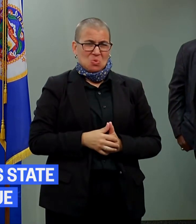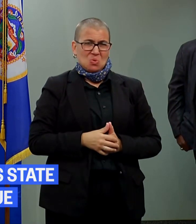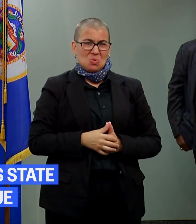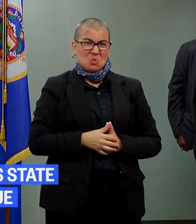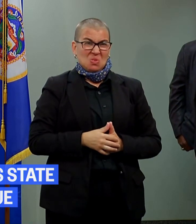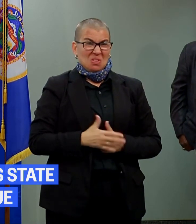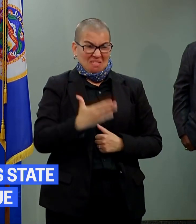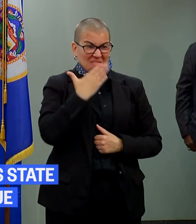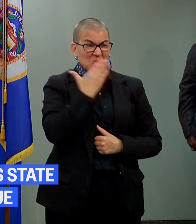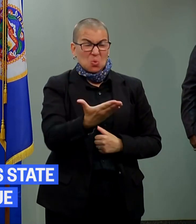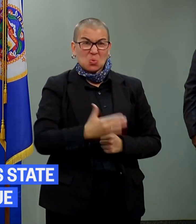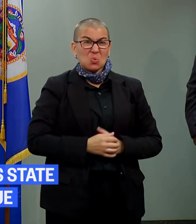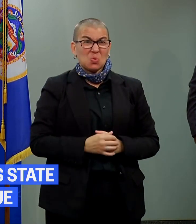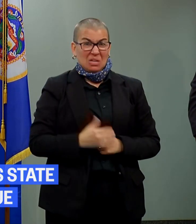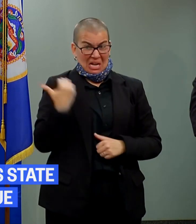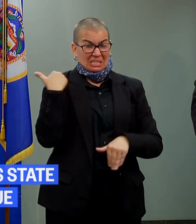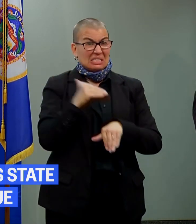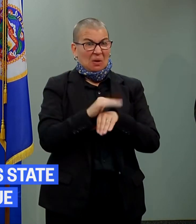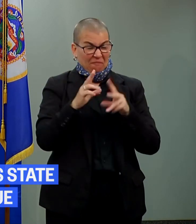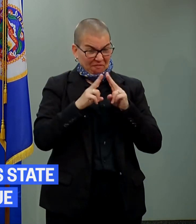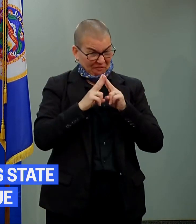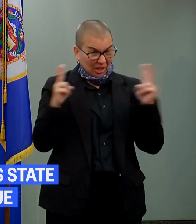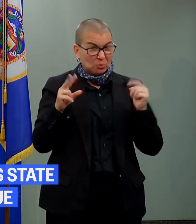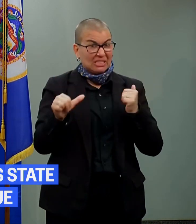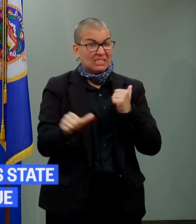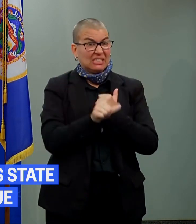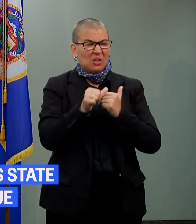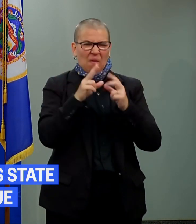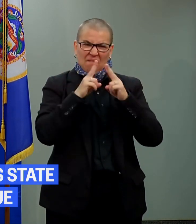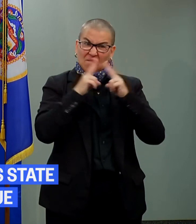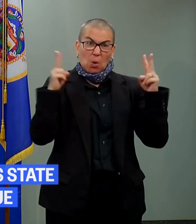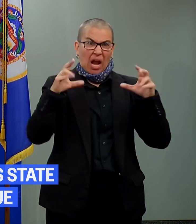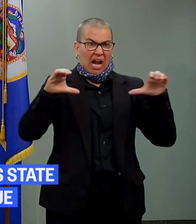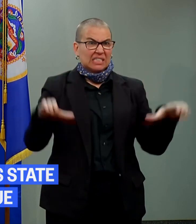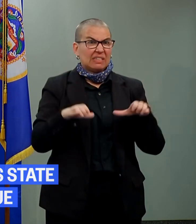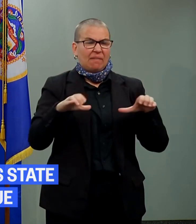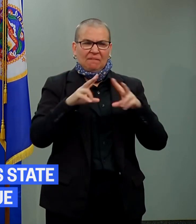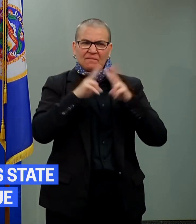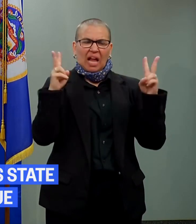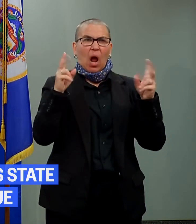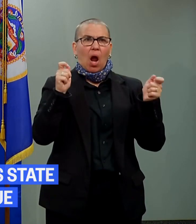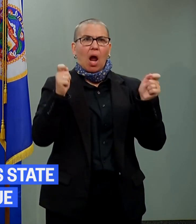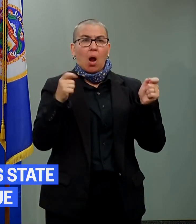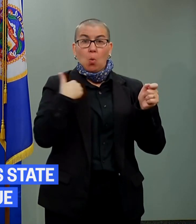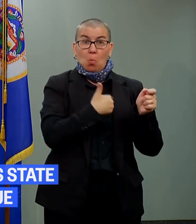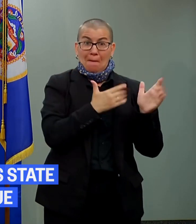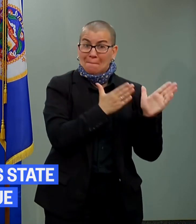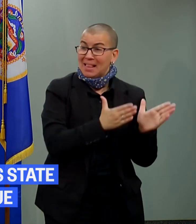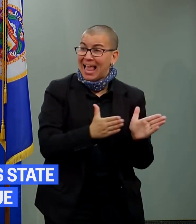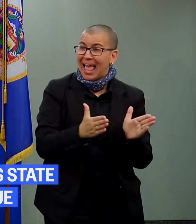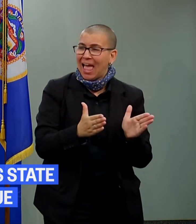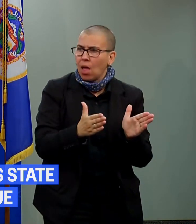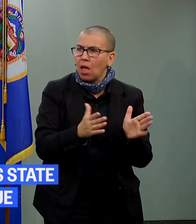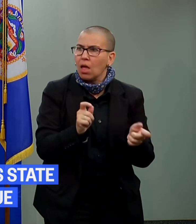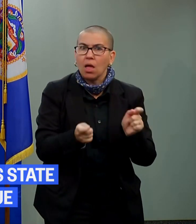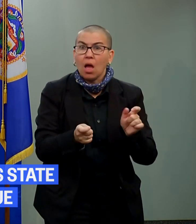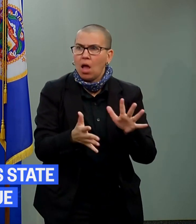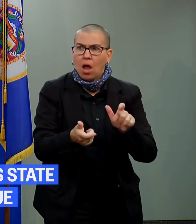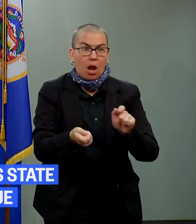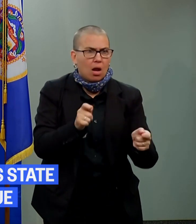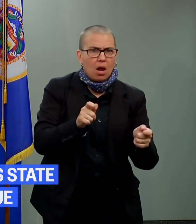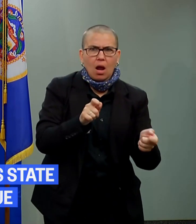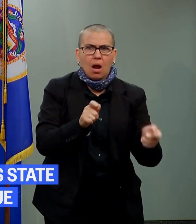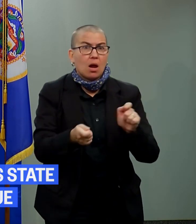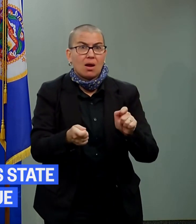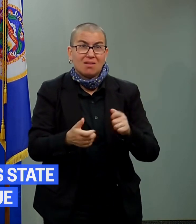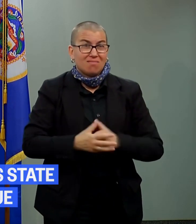action. It was dynamic. It was unpredictable. And anyone who watched what happened all the rest of this week knew that that was likely what